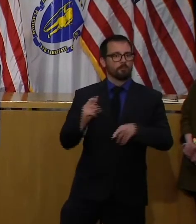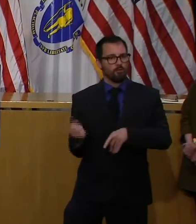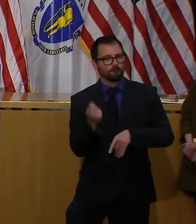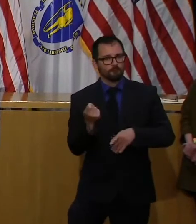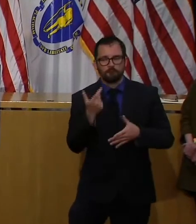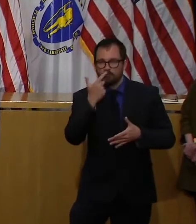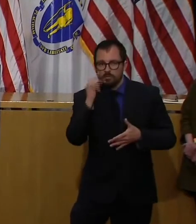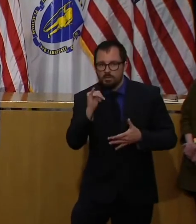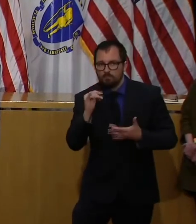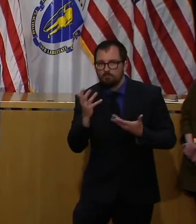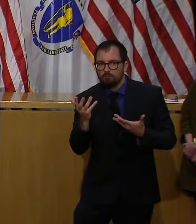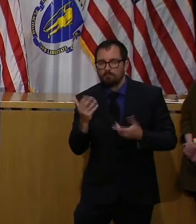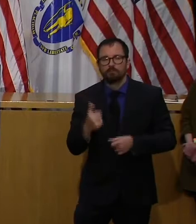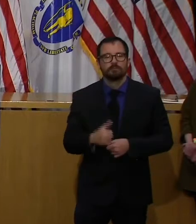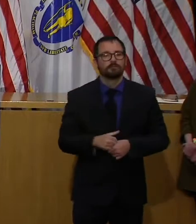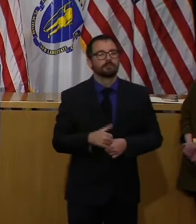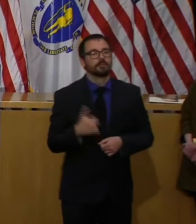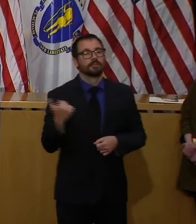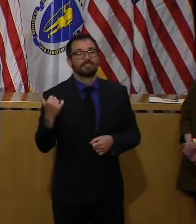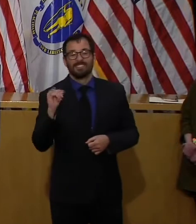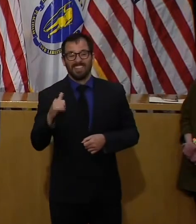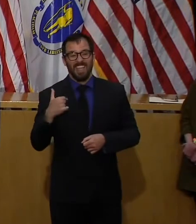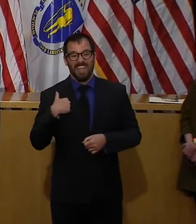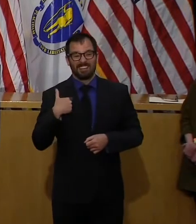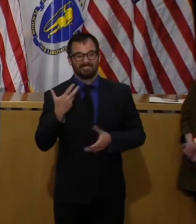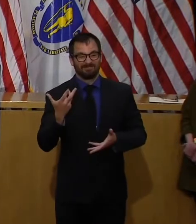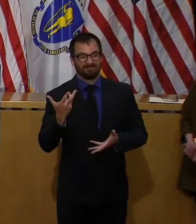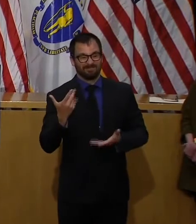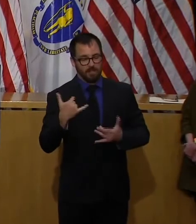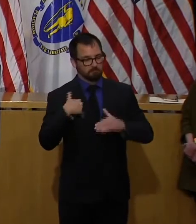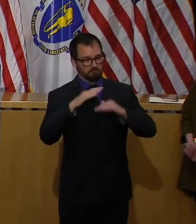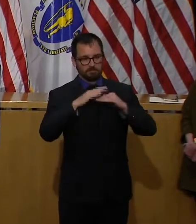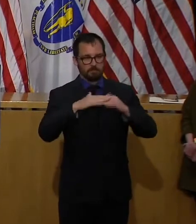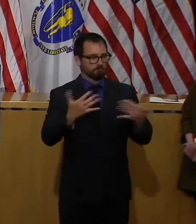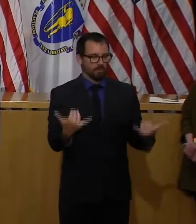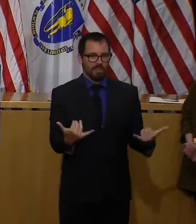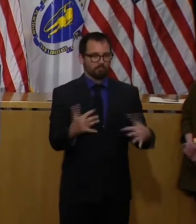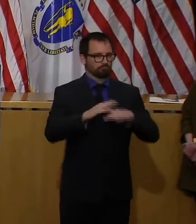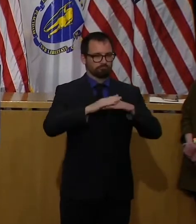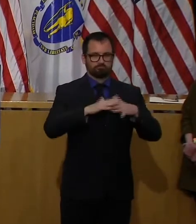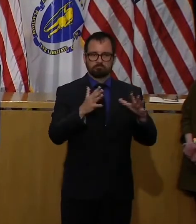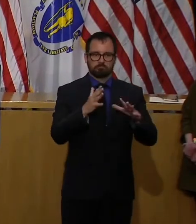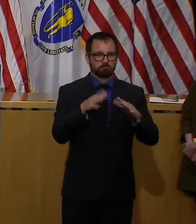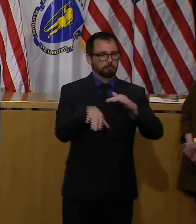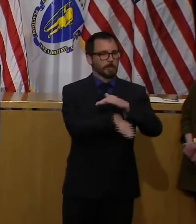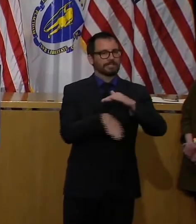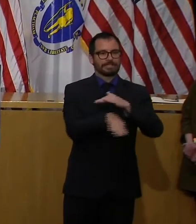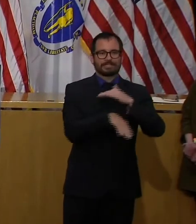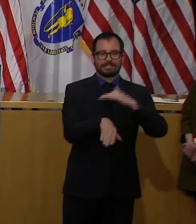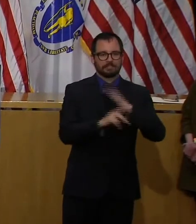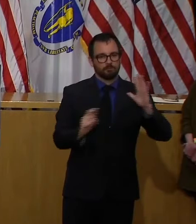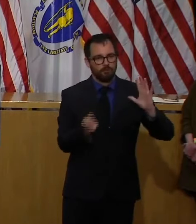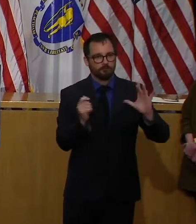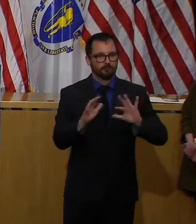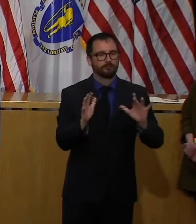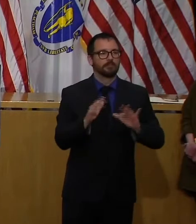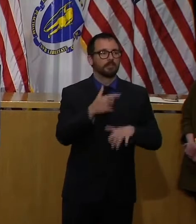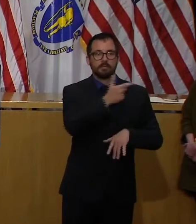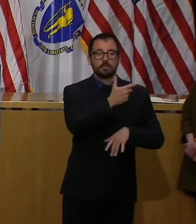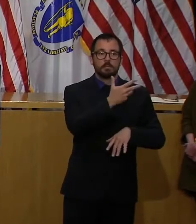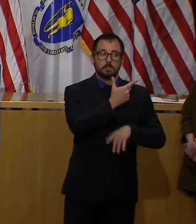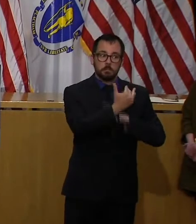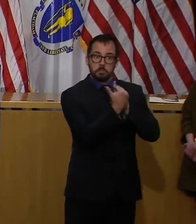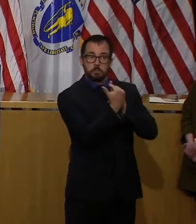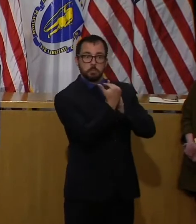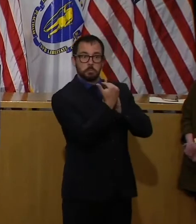like to or not. But it's exactly the same policy and the same structure that's in place in several other states that are